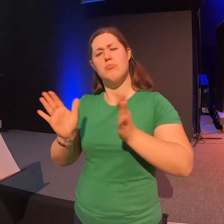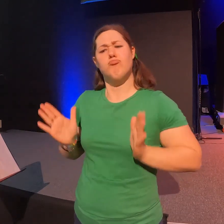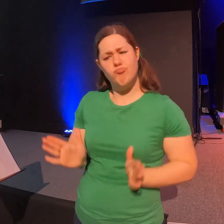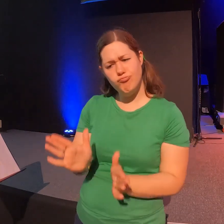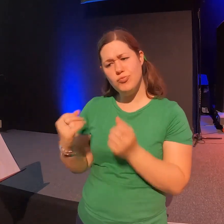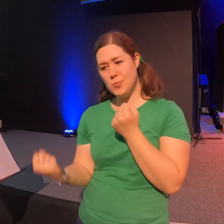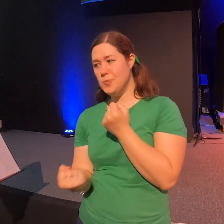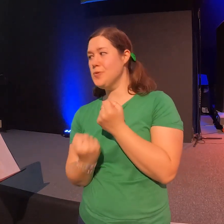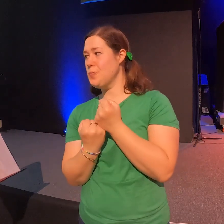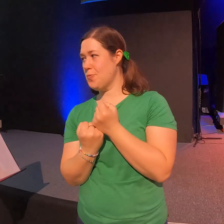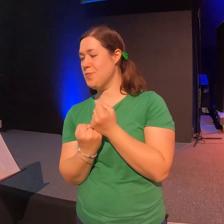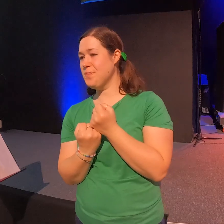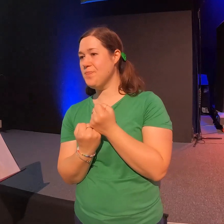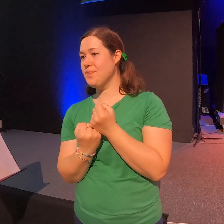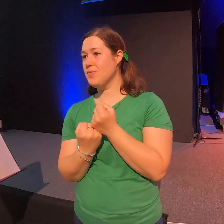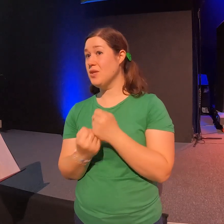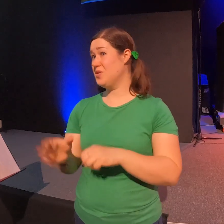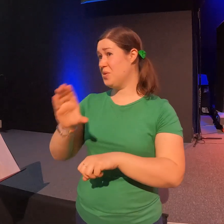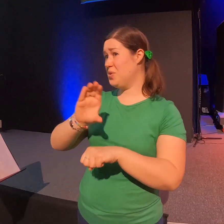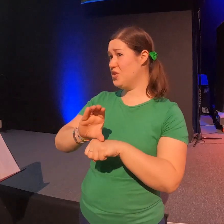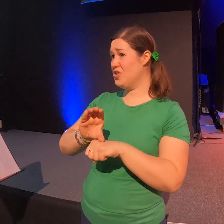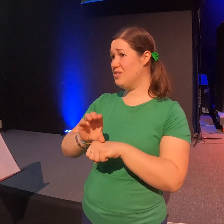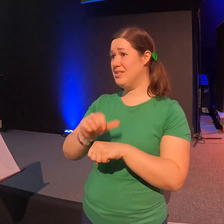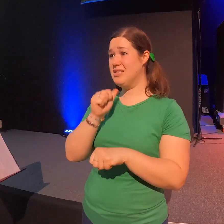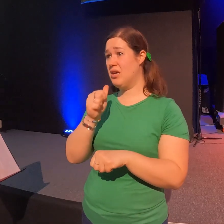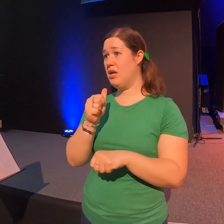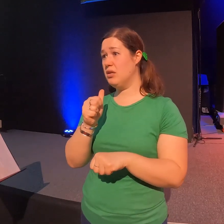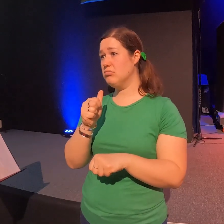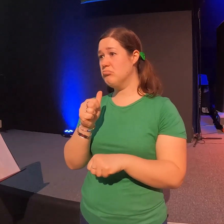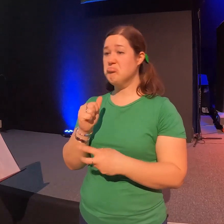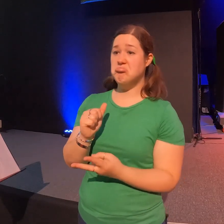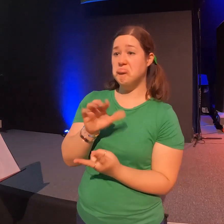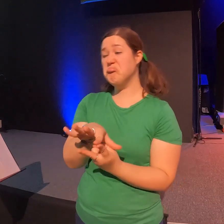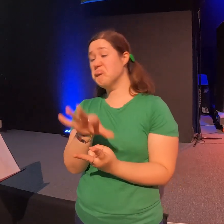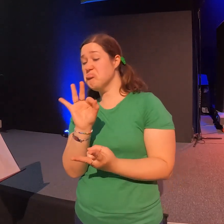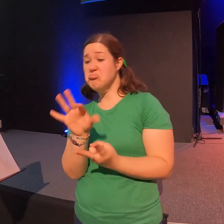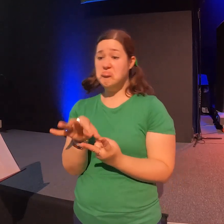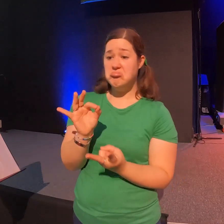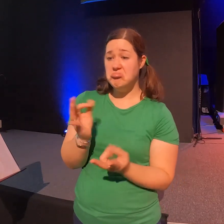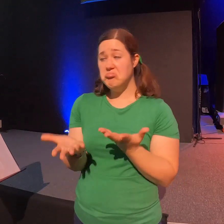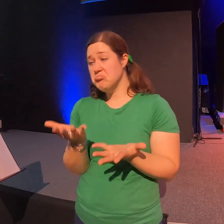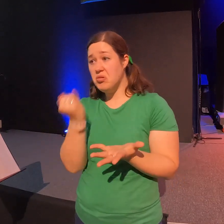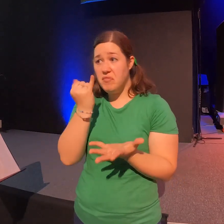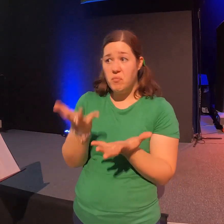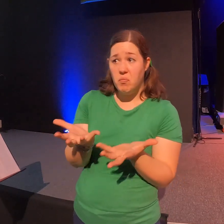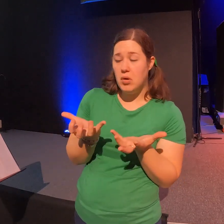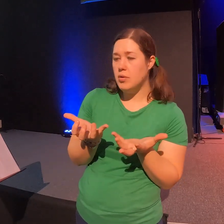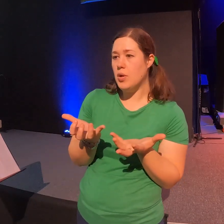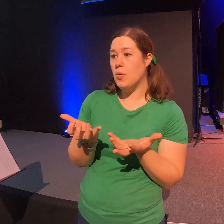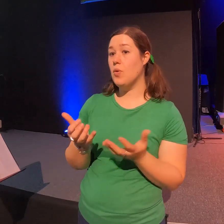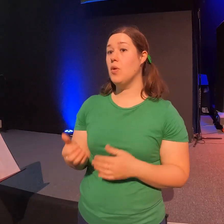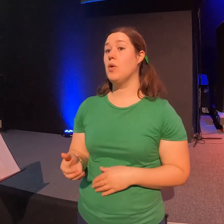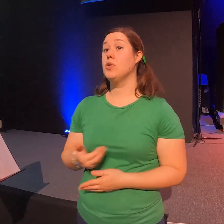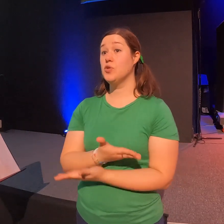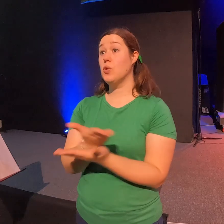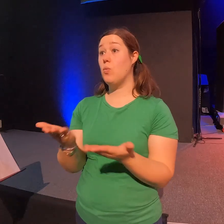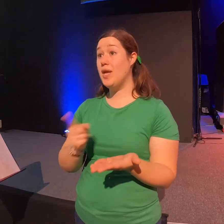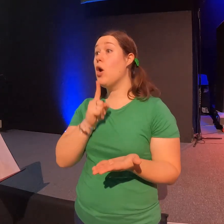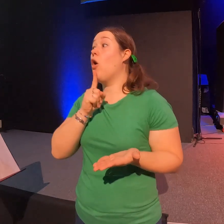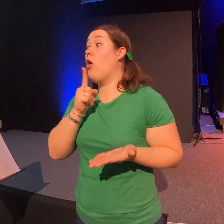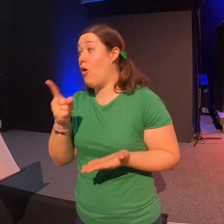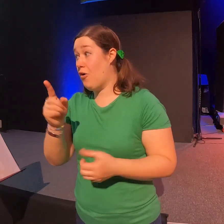Church is not optional for us as followers of Jesus Christ. We are the church. We're part of the church. We can't change